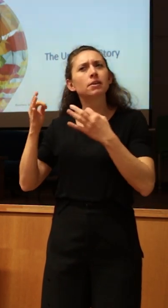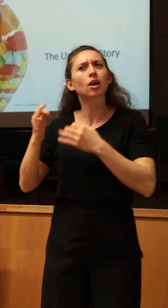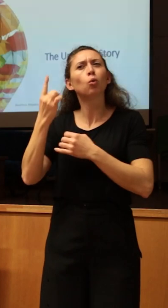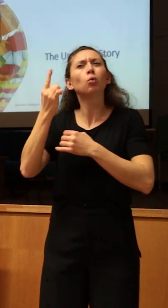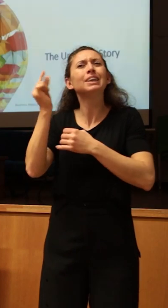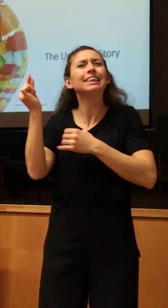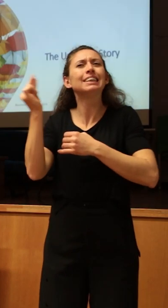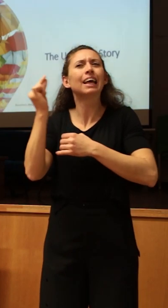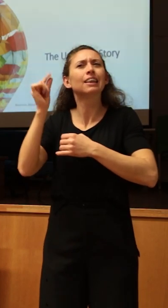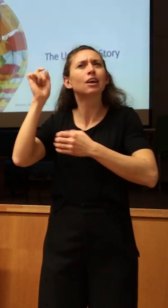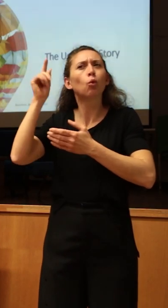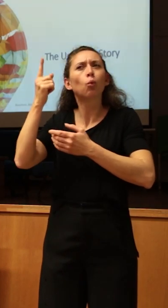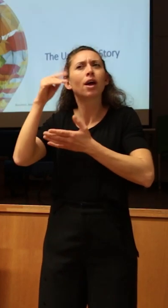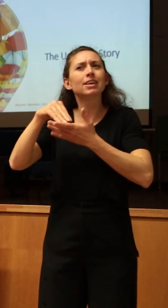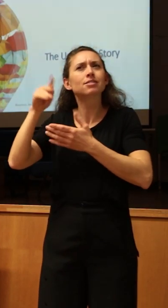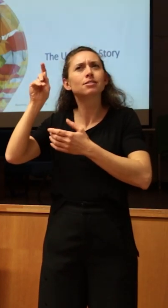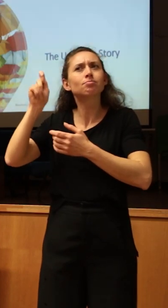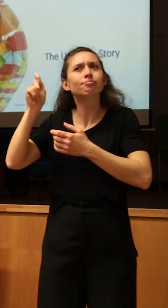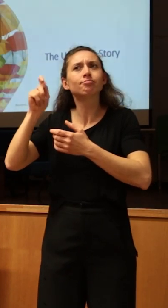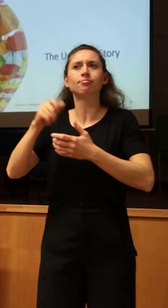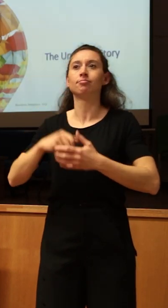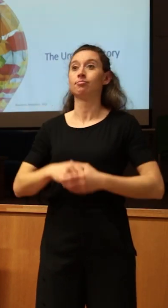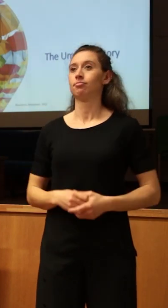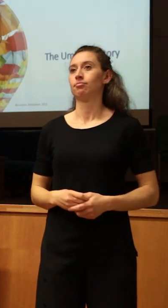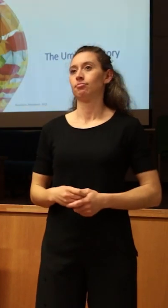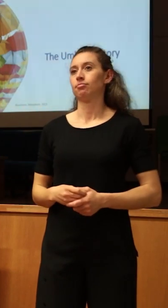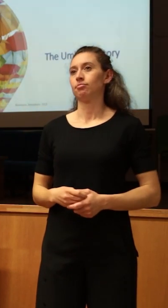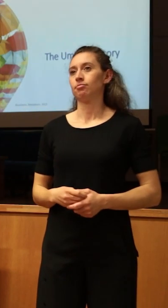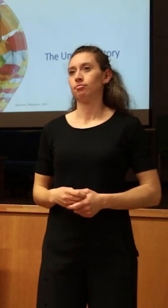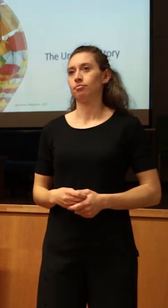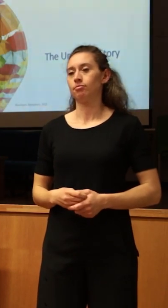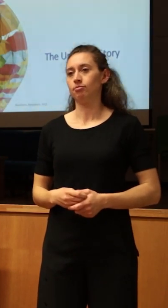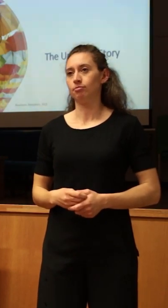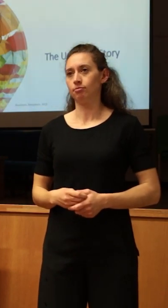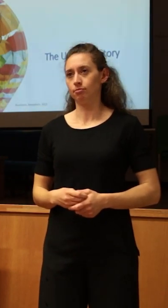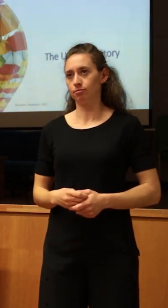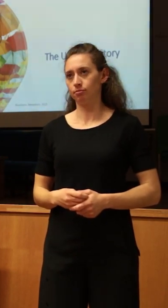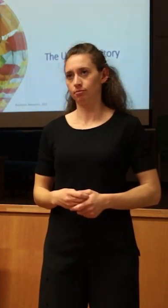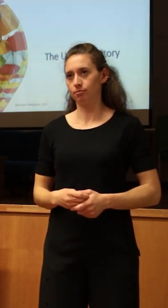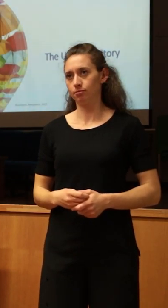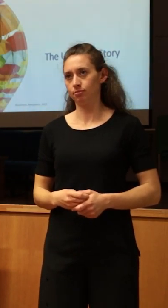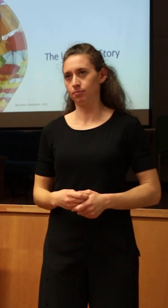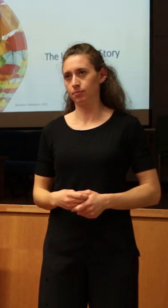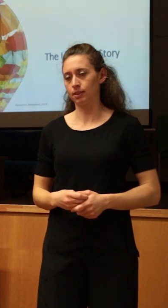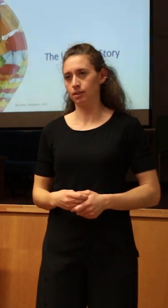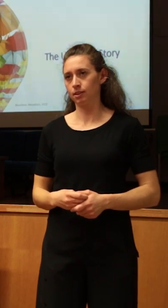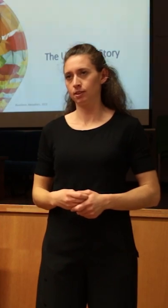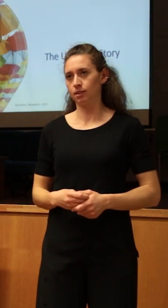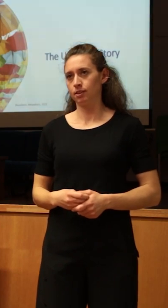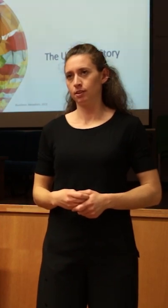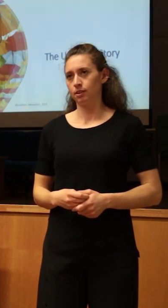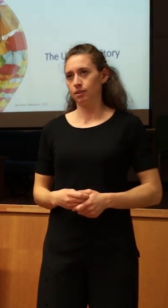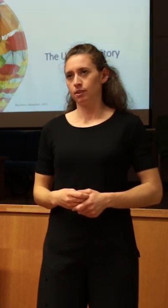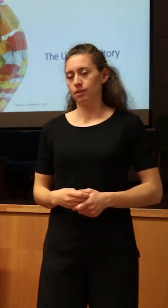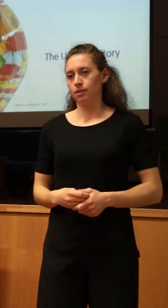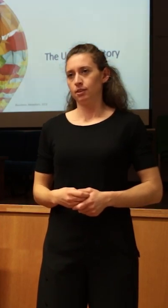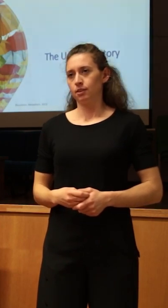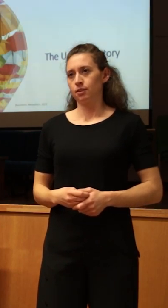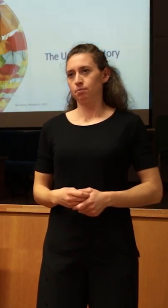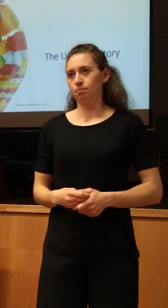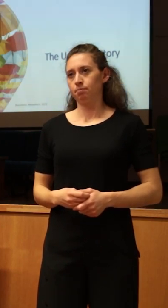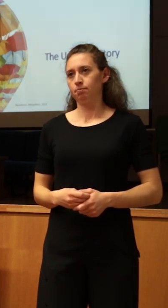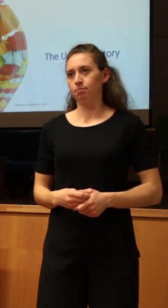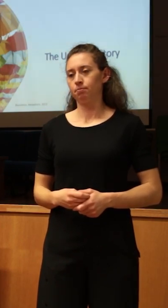instante. Right. Okay. When I said what the result is like you for you, it's like is any other anybody else got any other